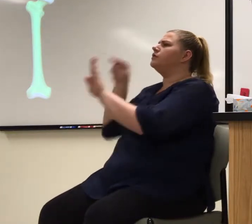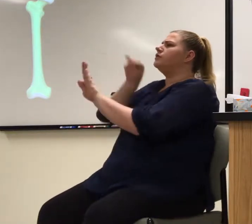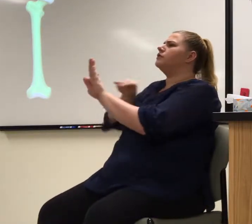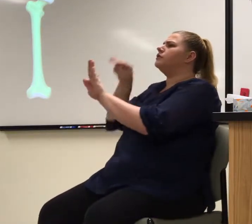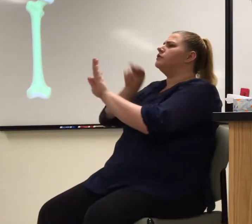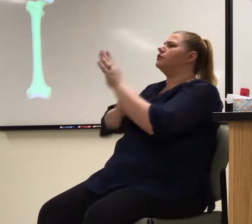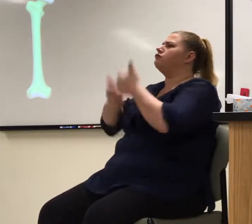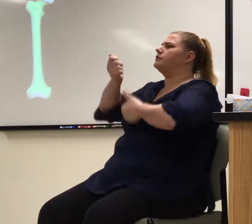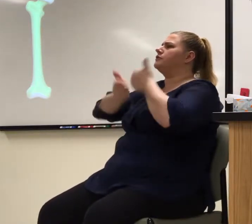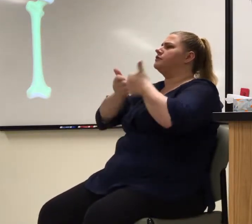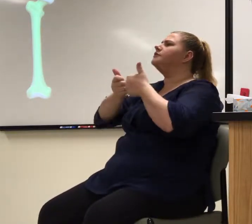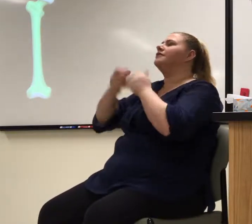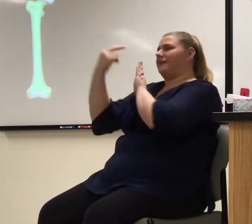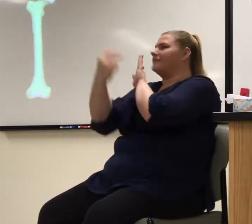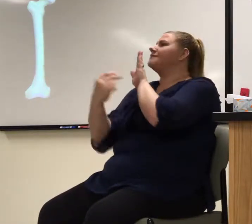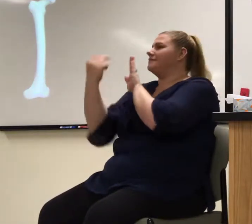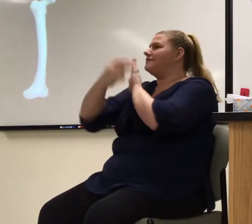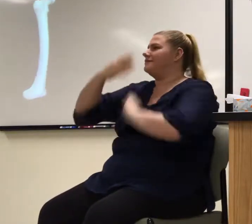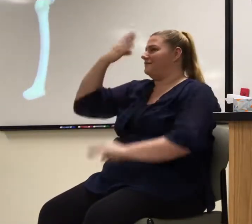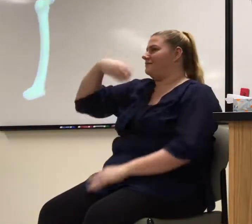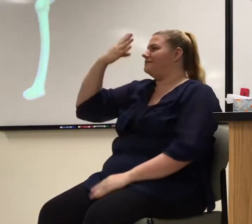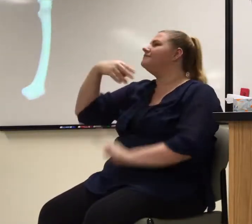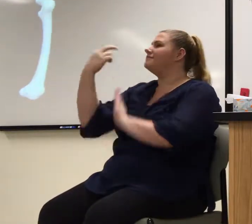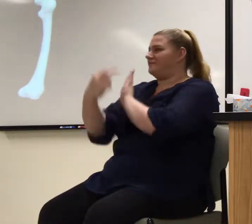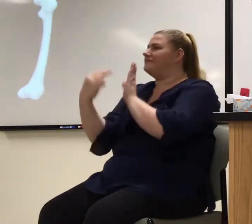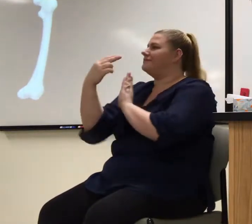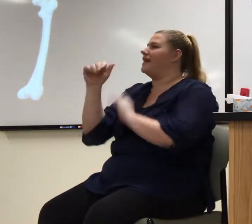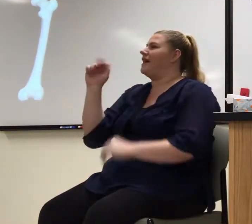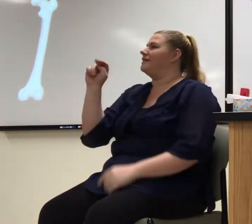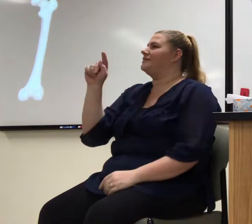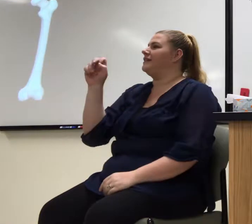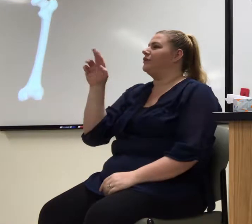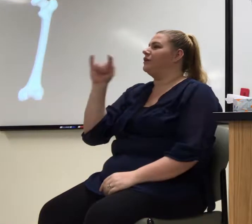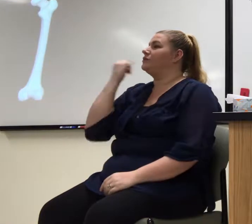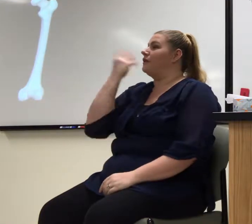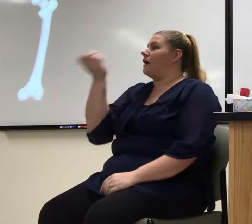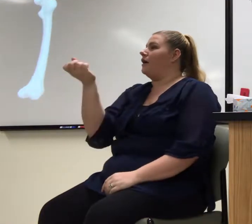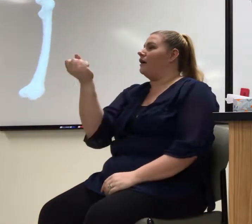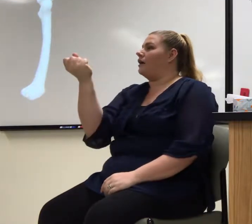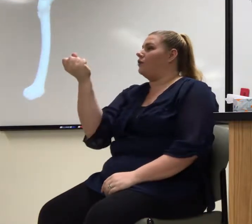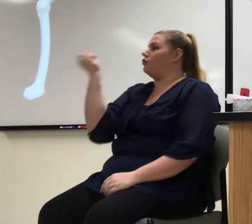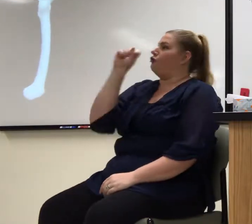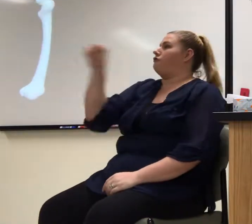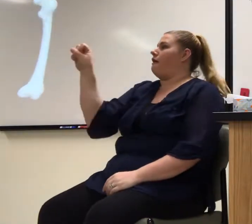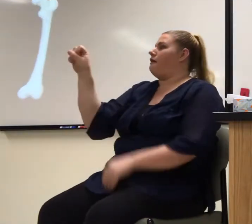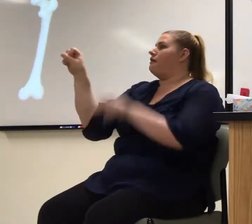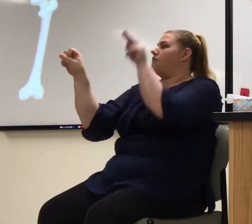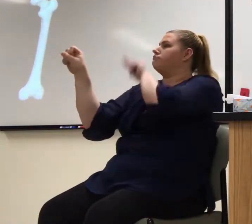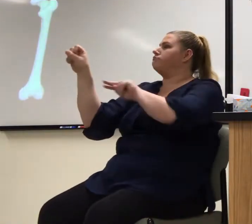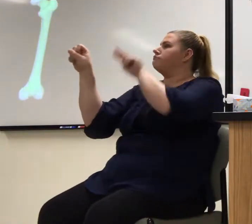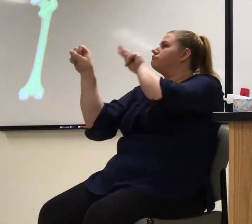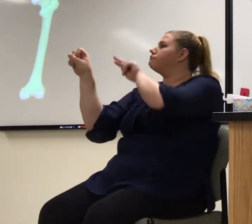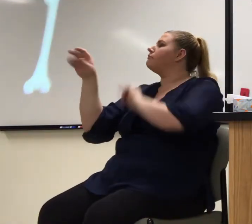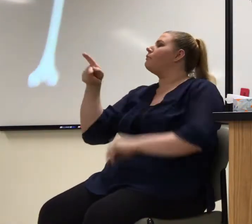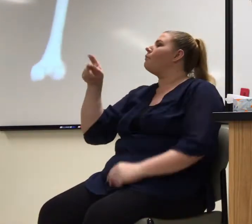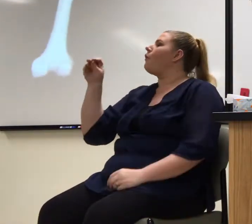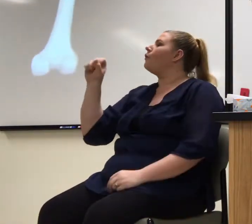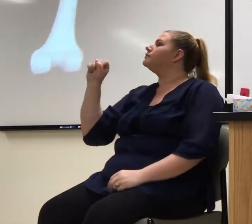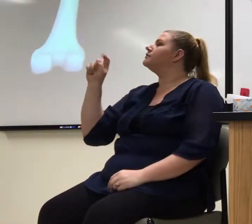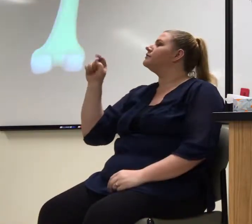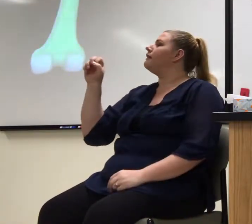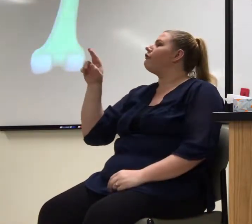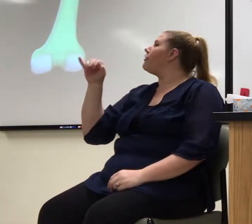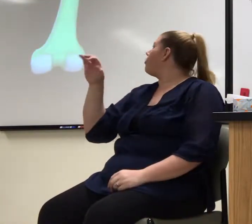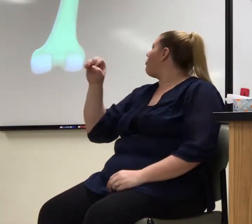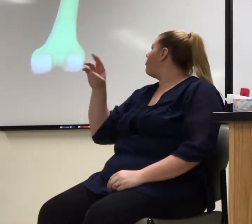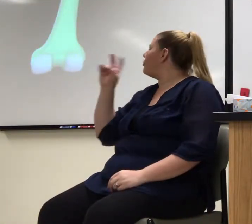That's anterior. So if I turn it around, that's posterior. Okay. Notice posterior, you can see those big knobs